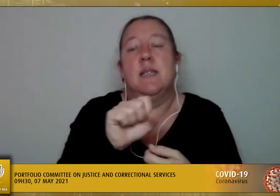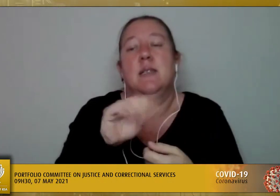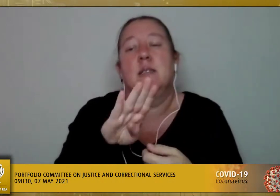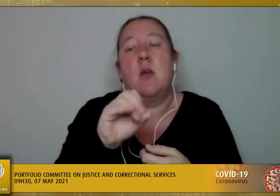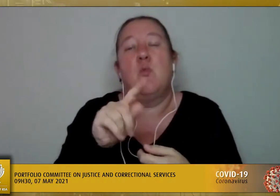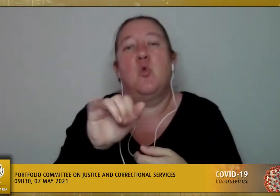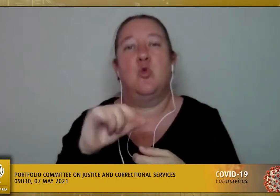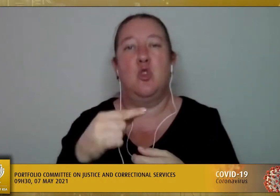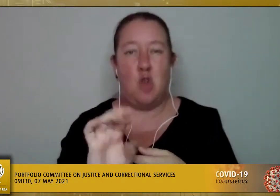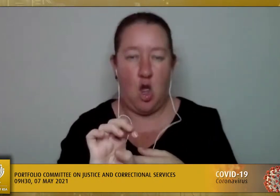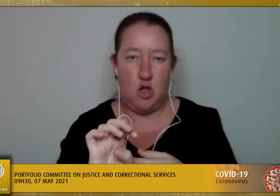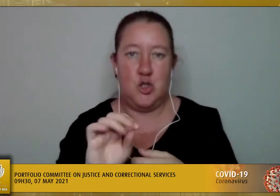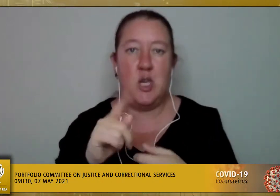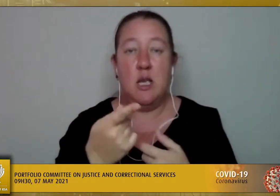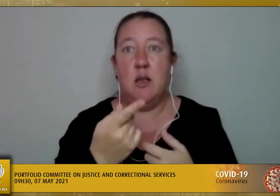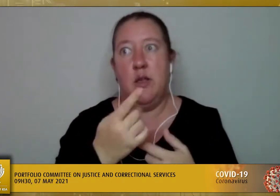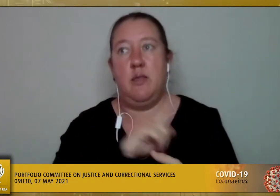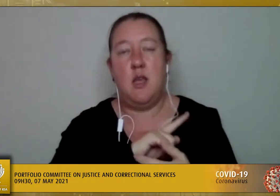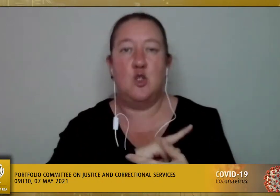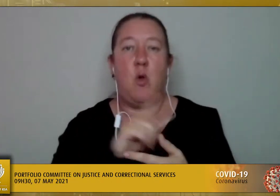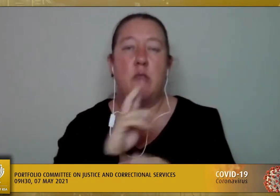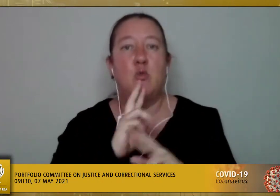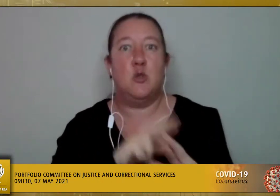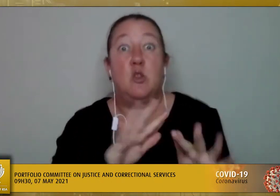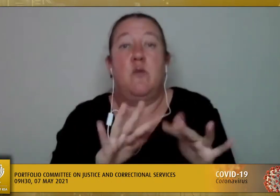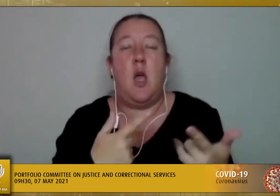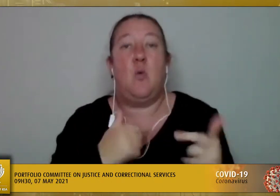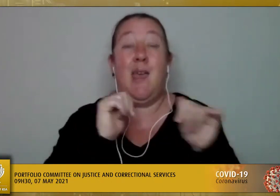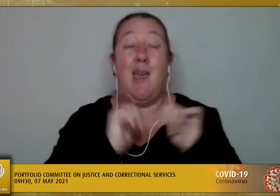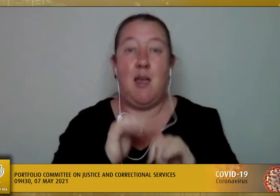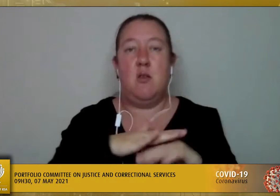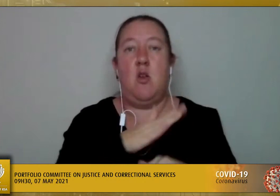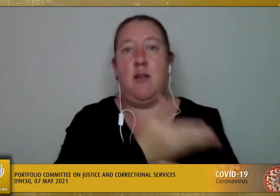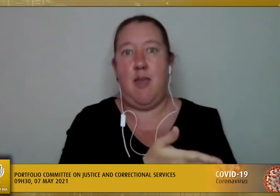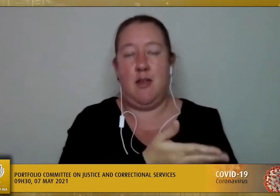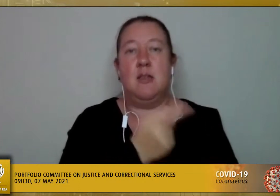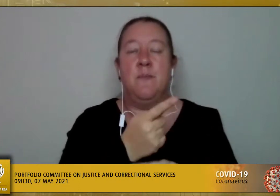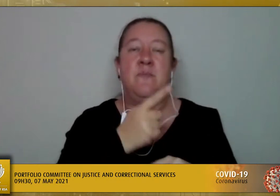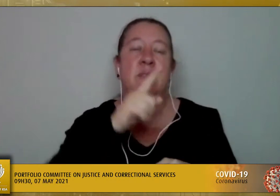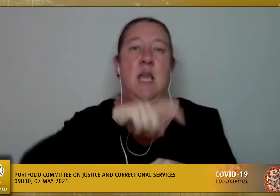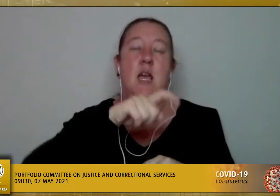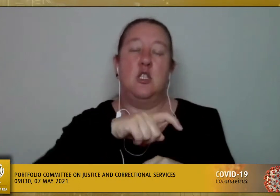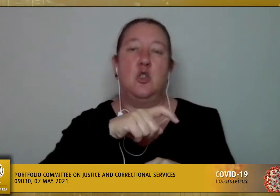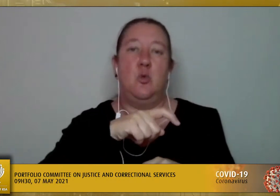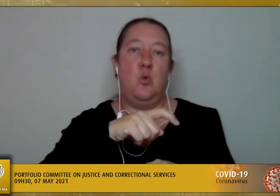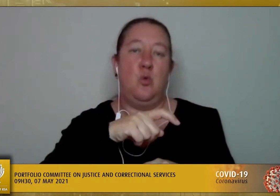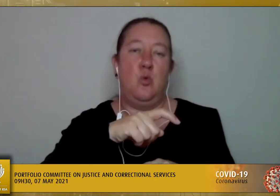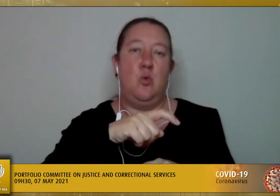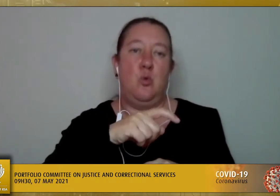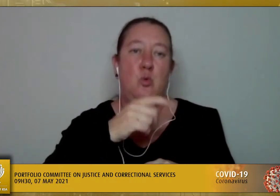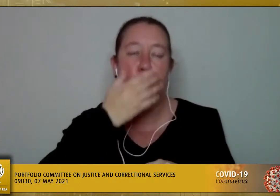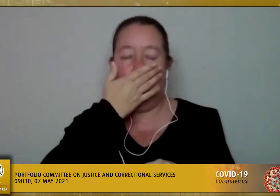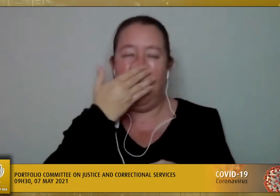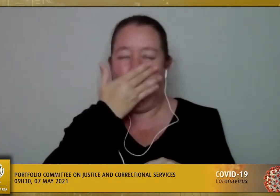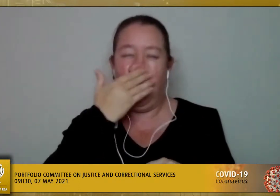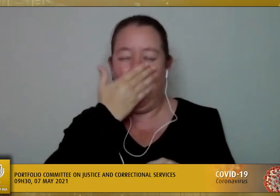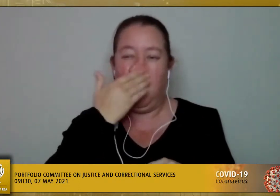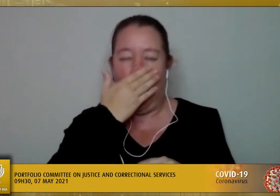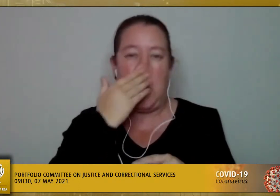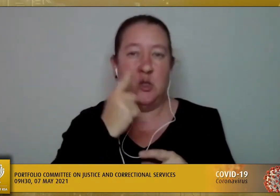the the response in terms of how we act on it has got to to to come close uh to to